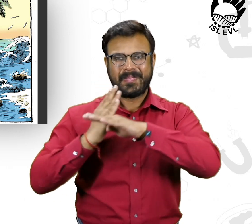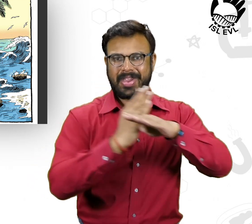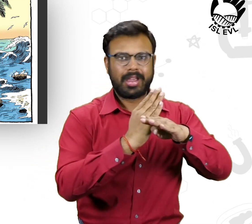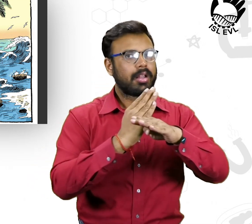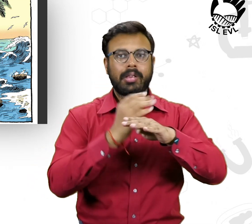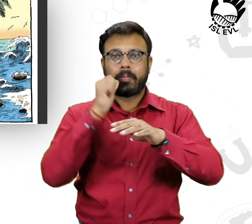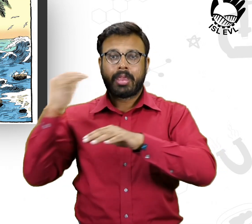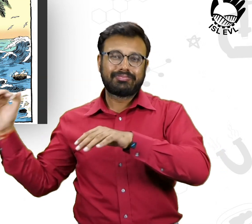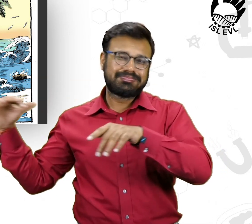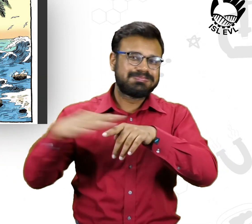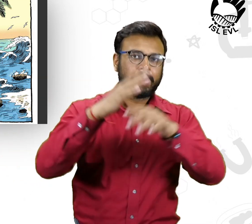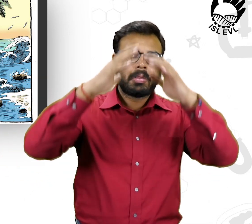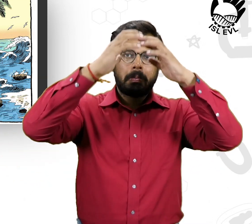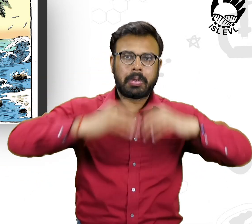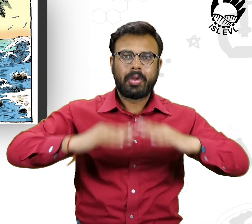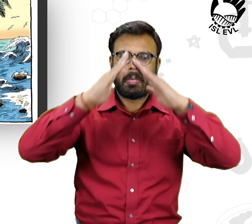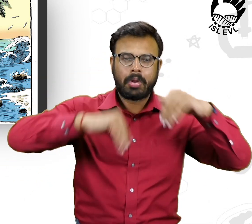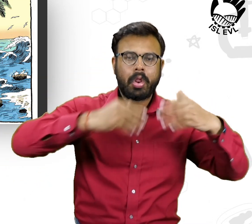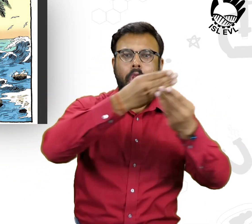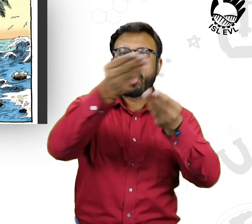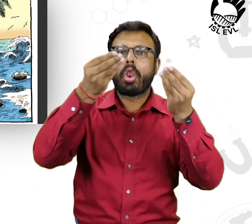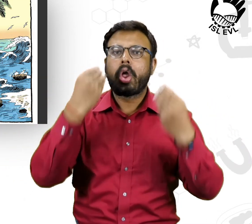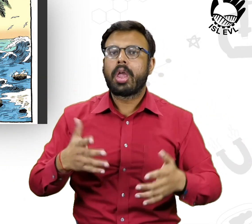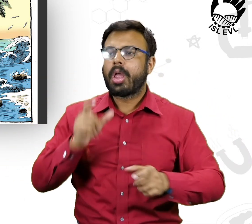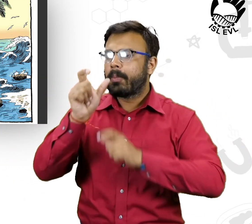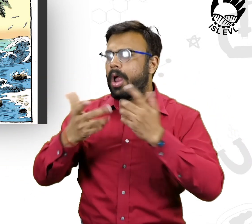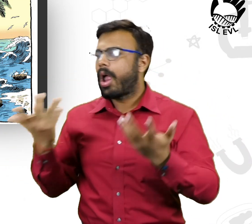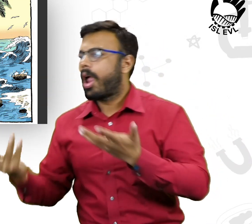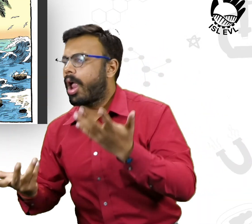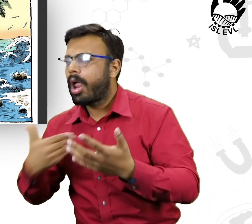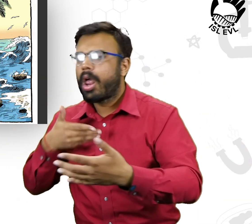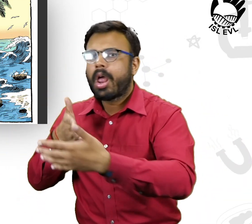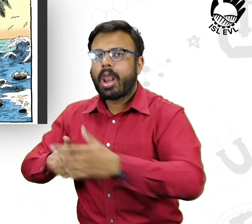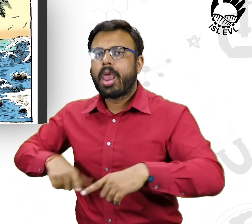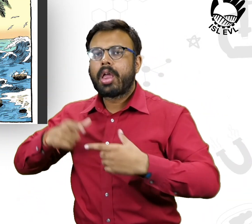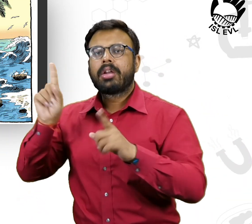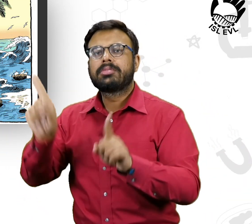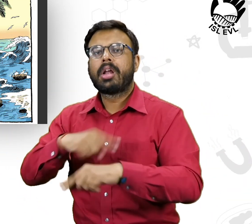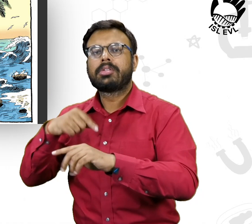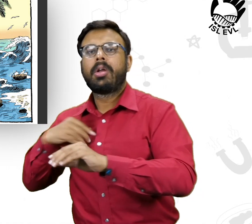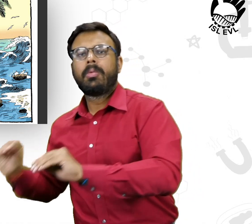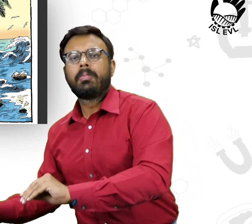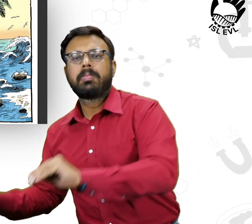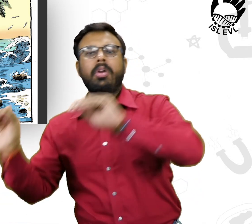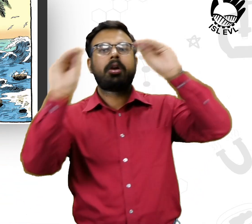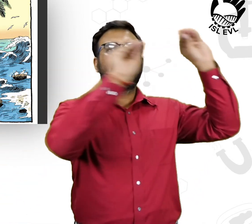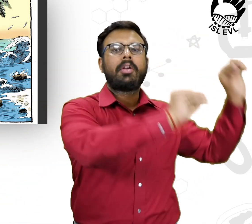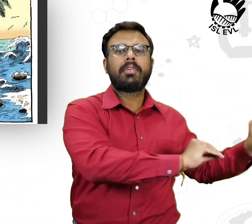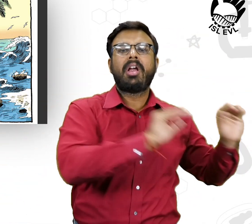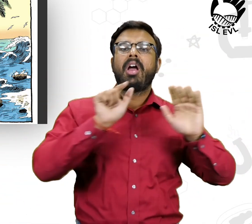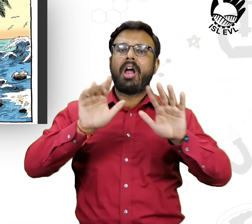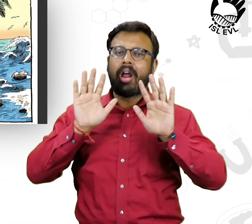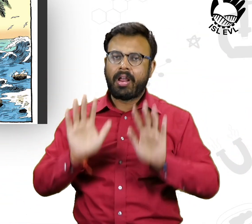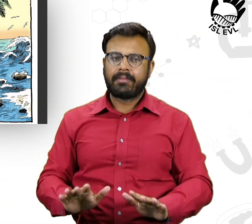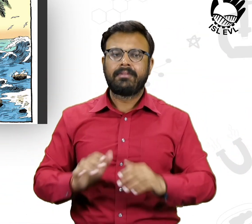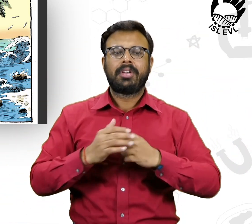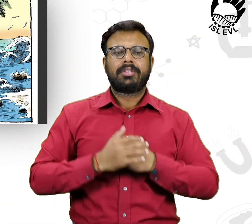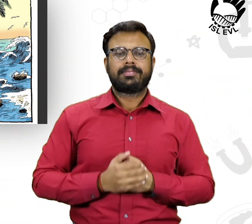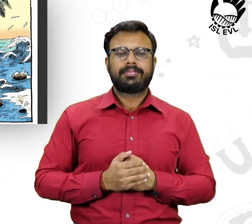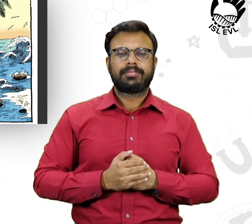Aquatic life will die and humans will migrate.